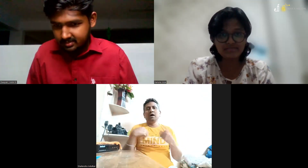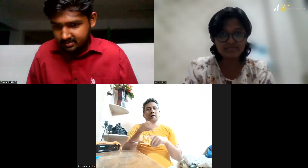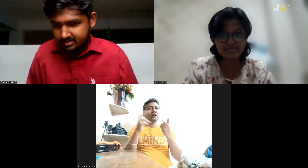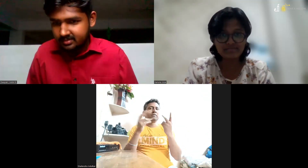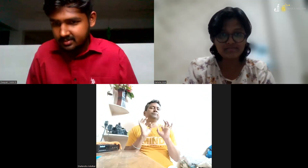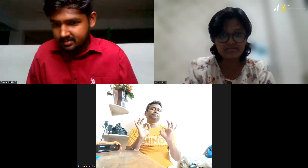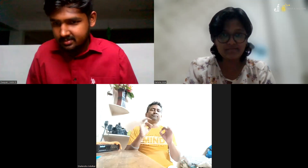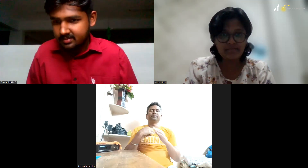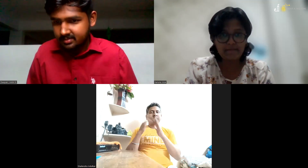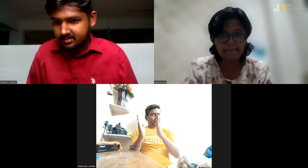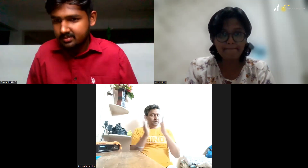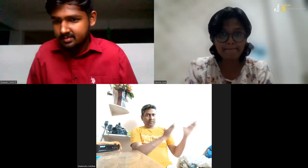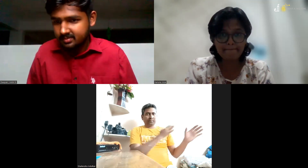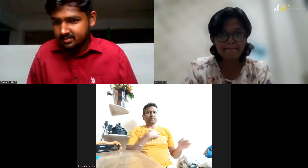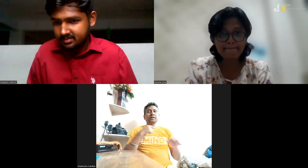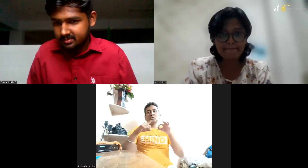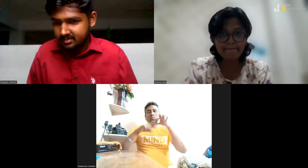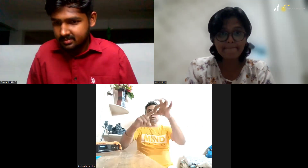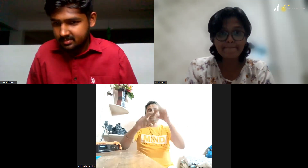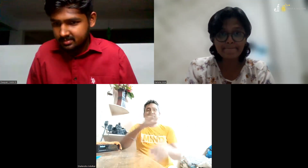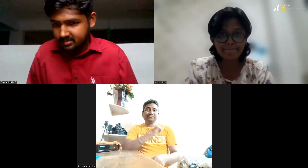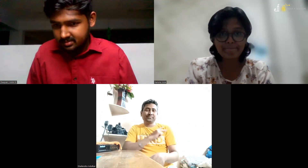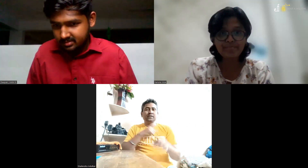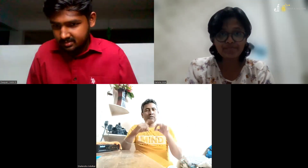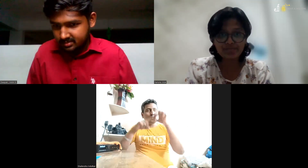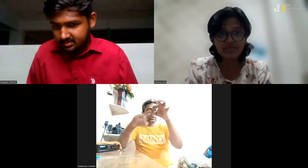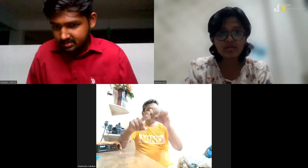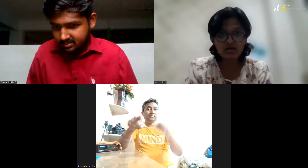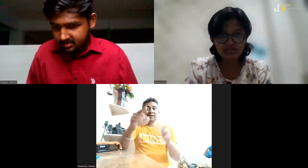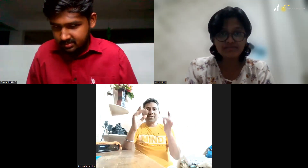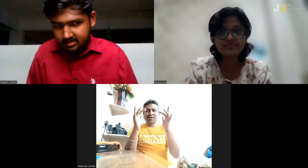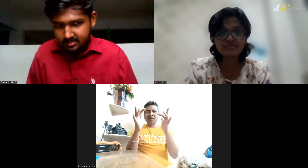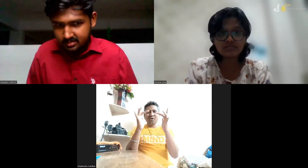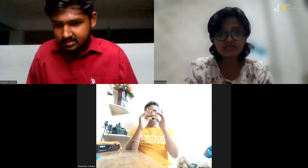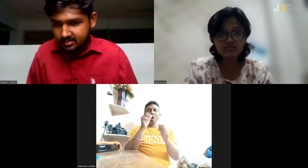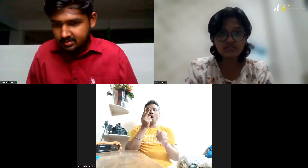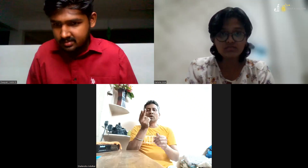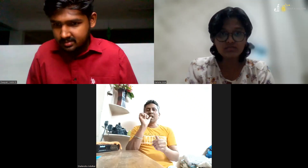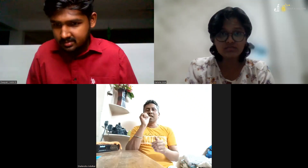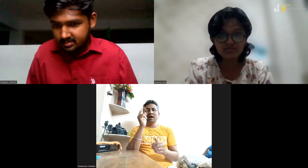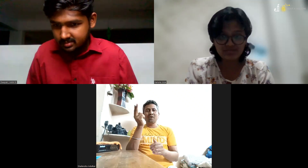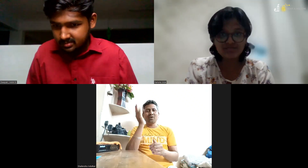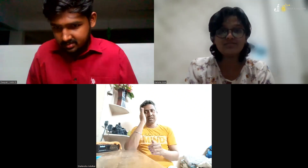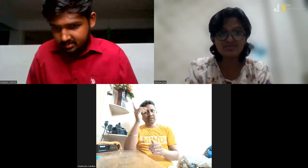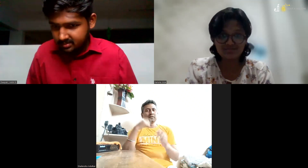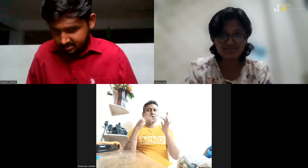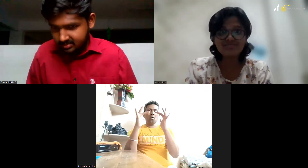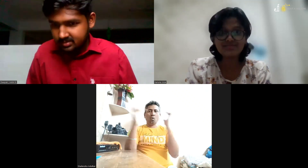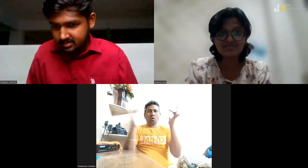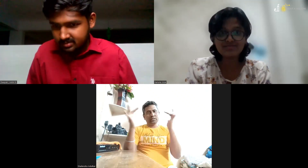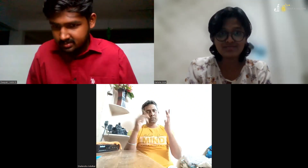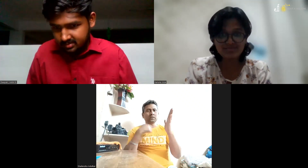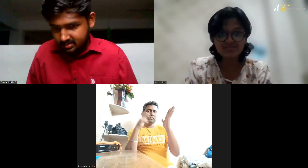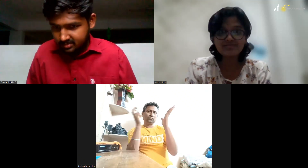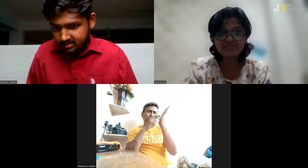this time and that time, so we couldn't make up that time. So I wanted to question you, Karuna, that